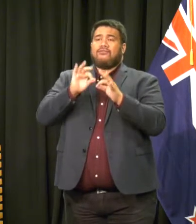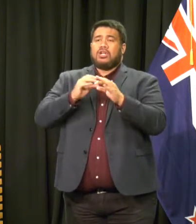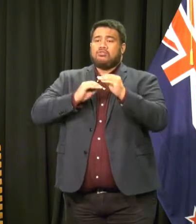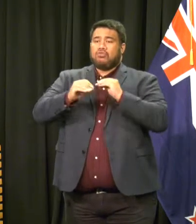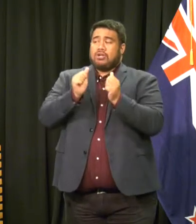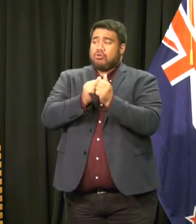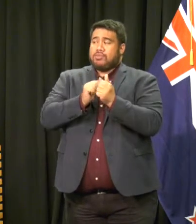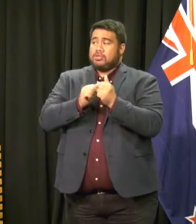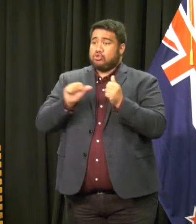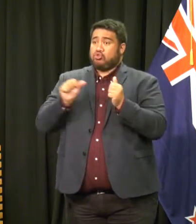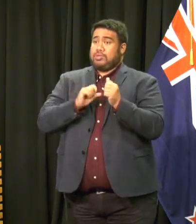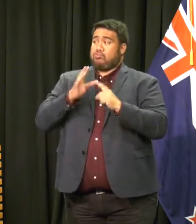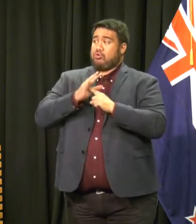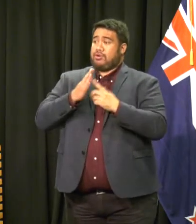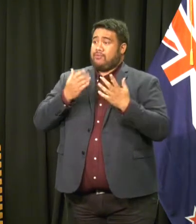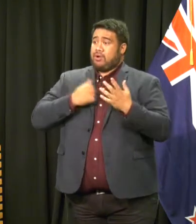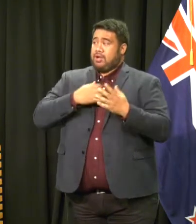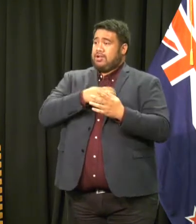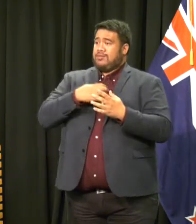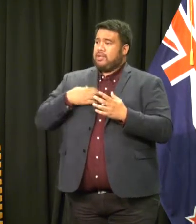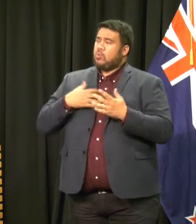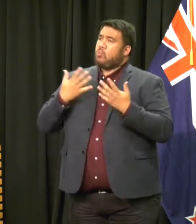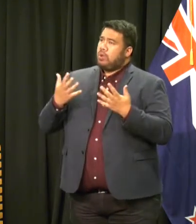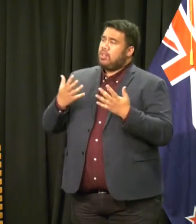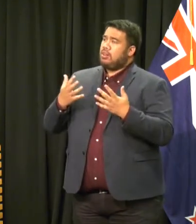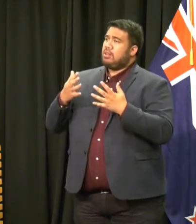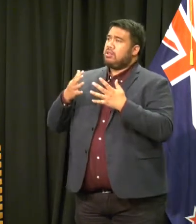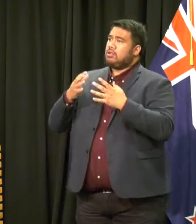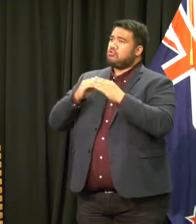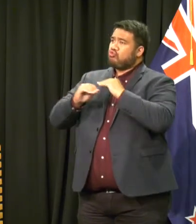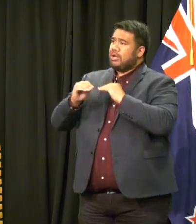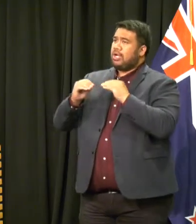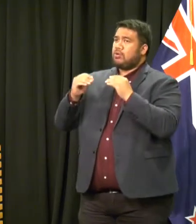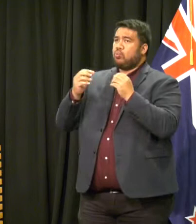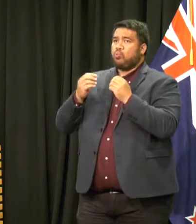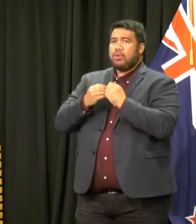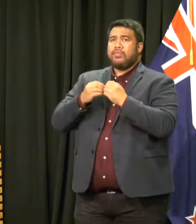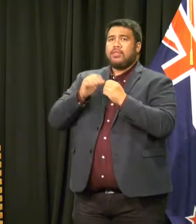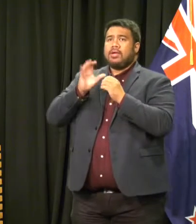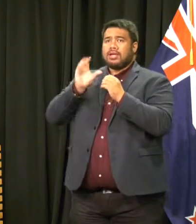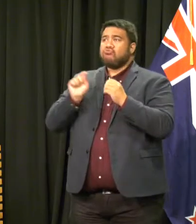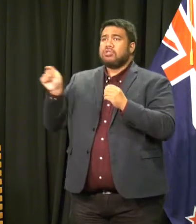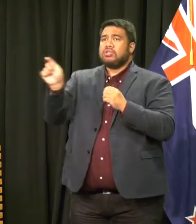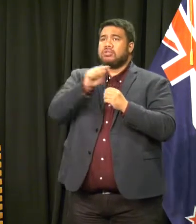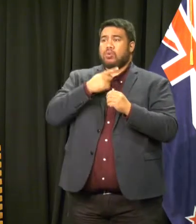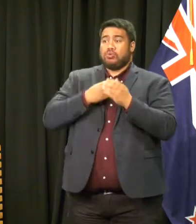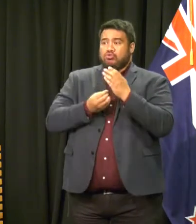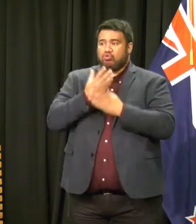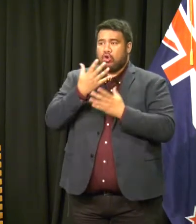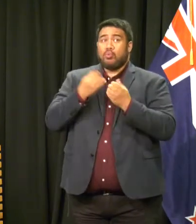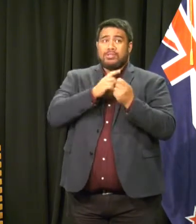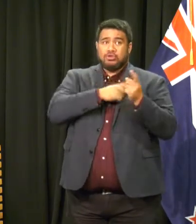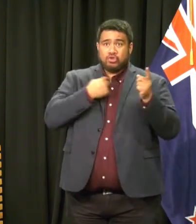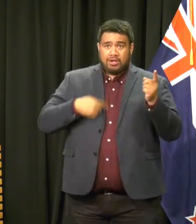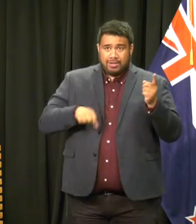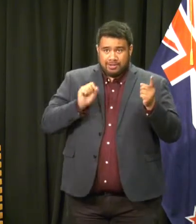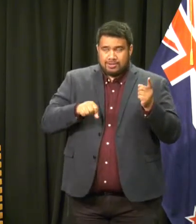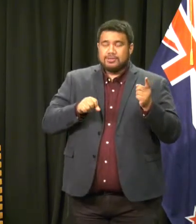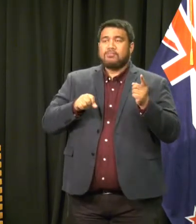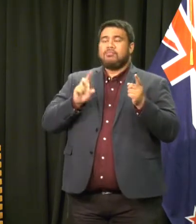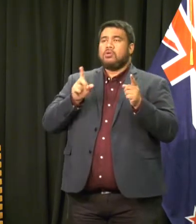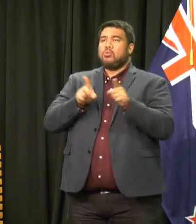our trade priorities, yes, is continuing to grow our trading relationship with China, but also building